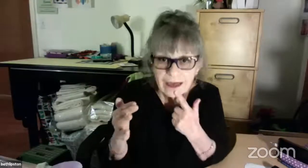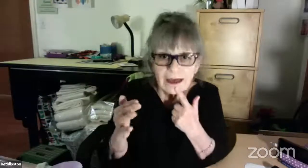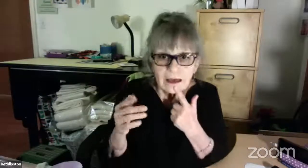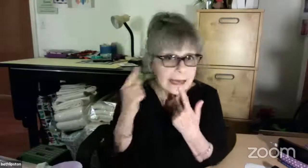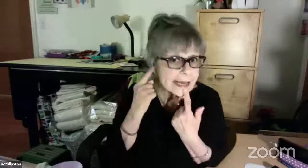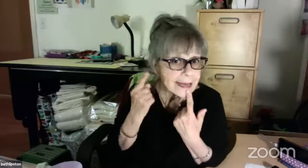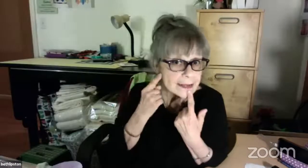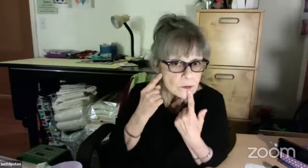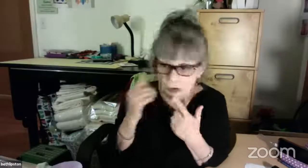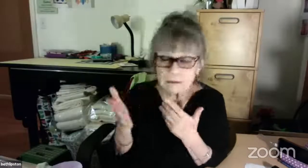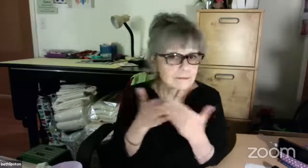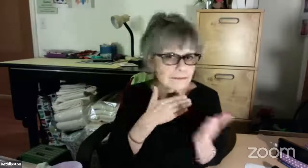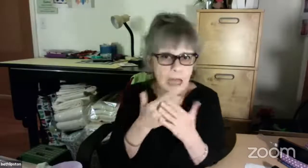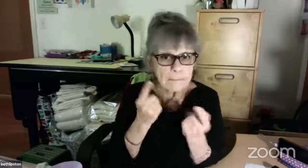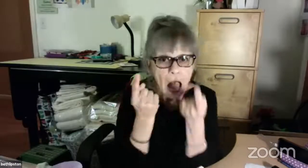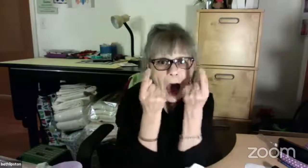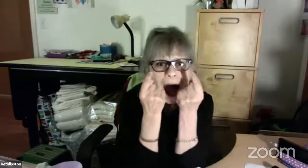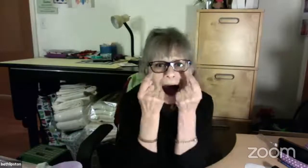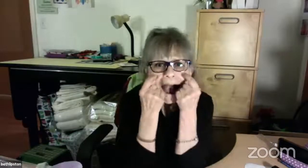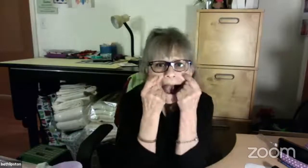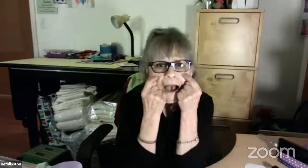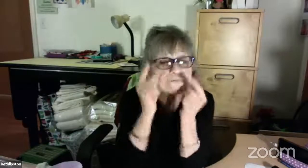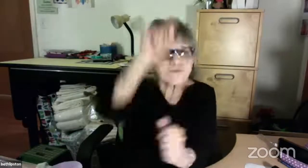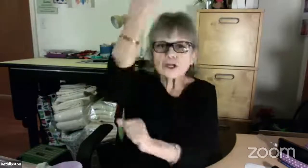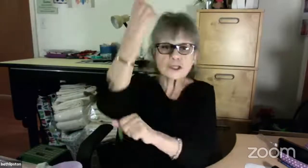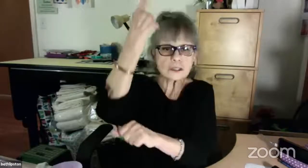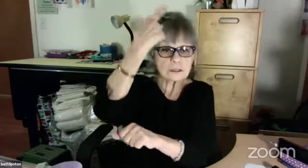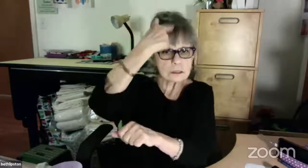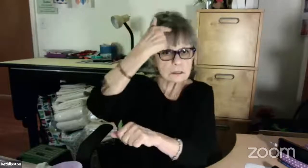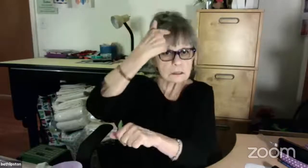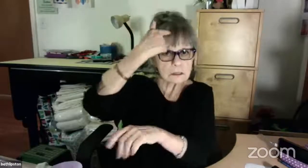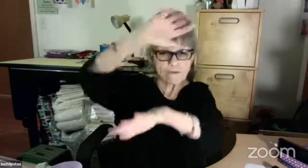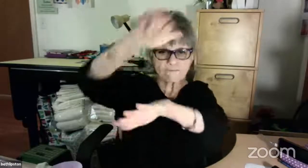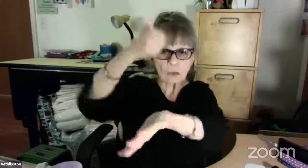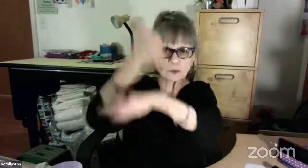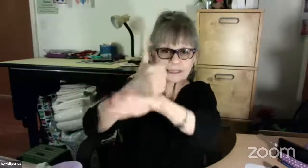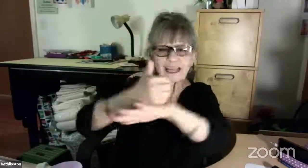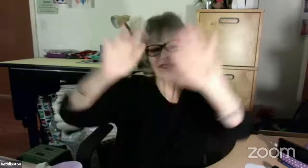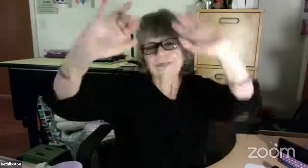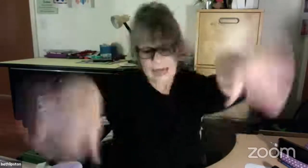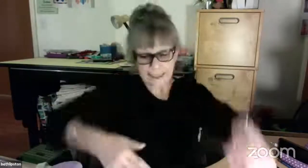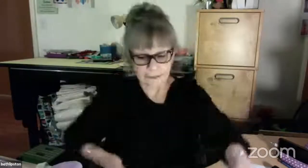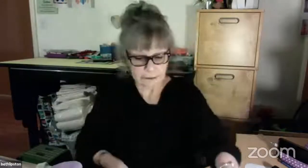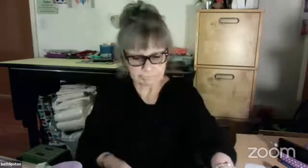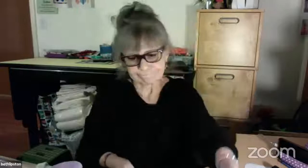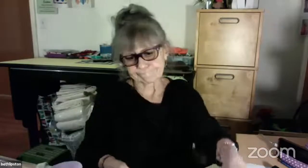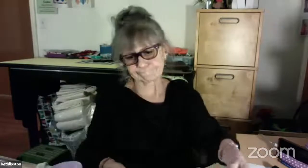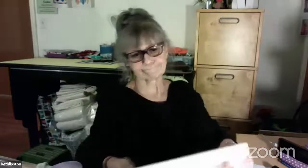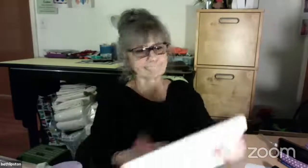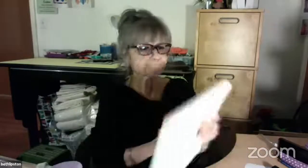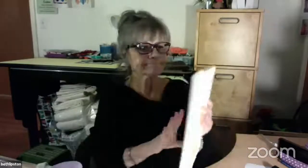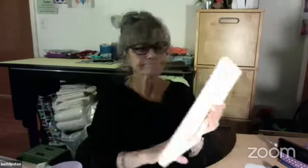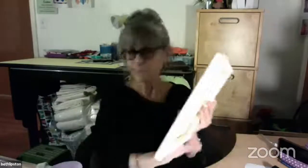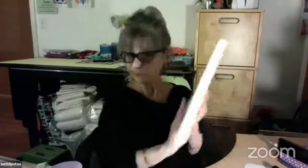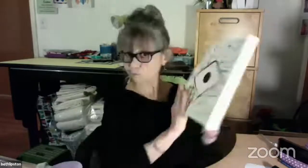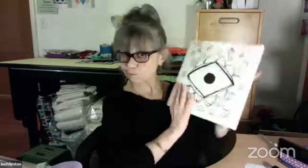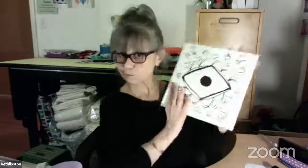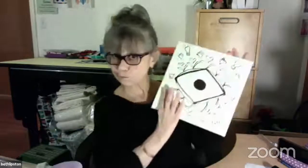People don't really be able to say that that sound until the age of like 5. So anyways, that's the